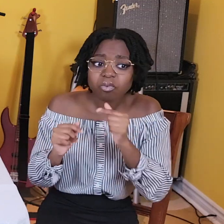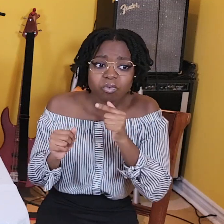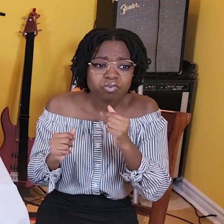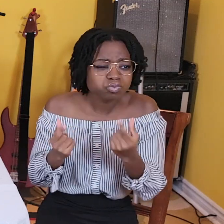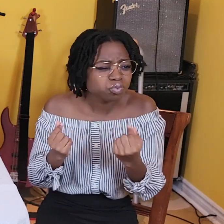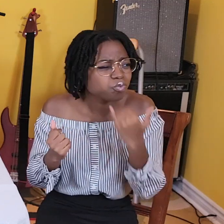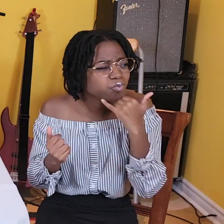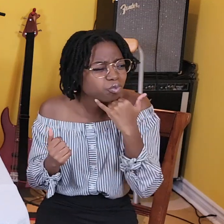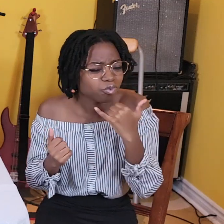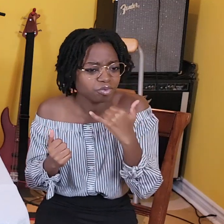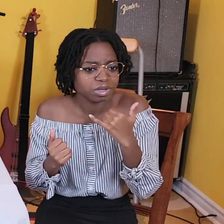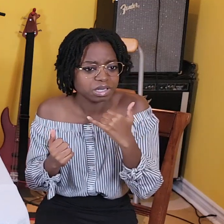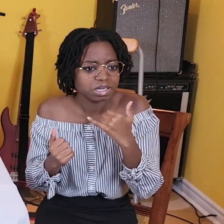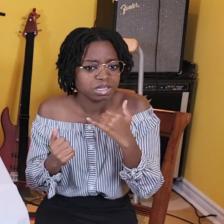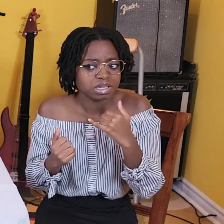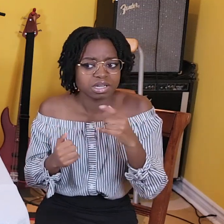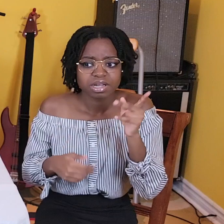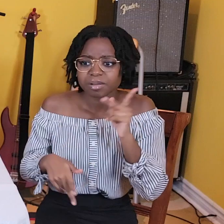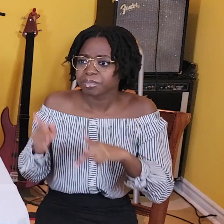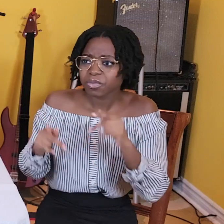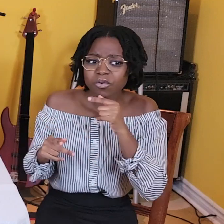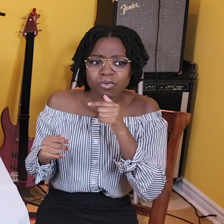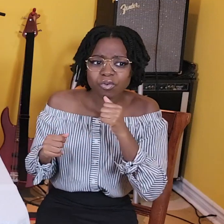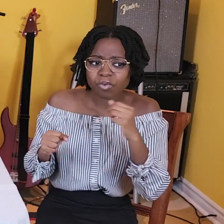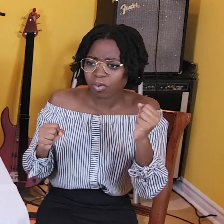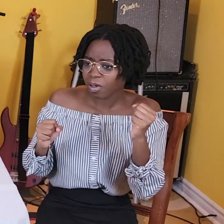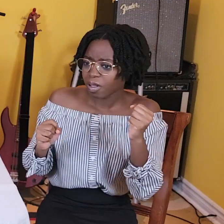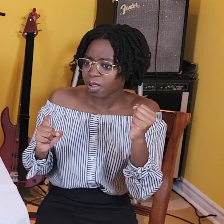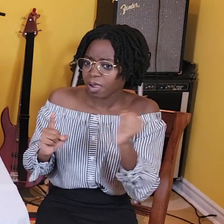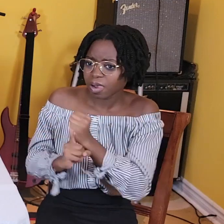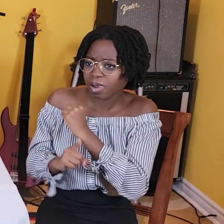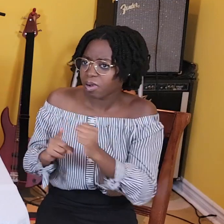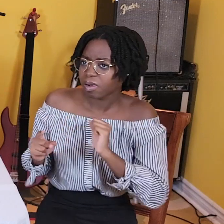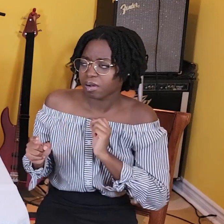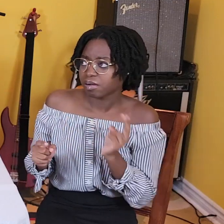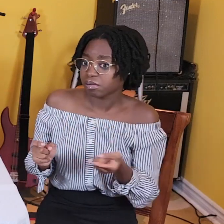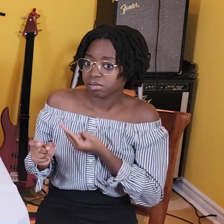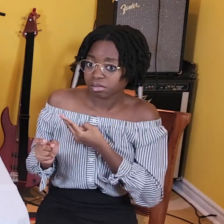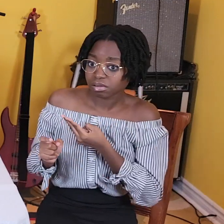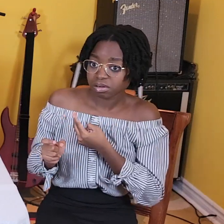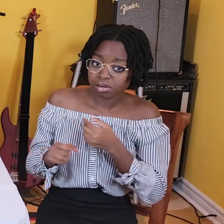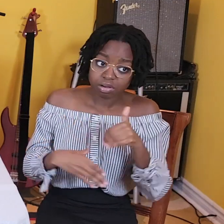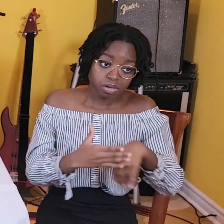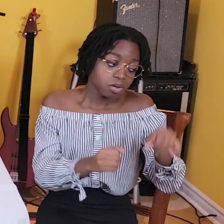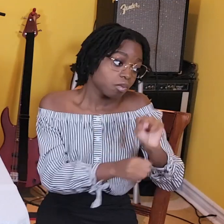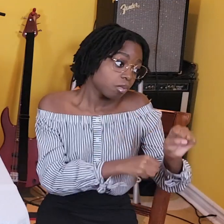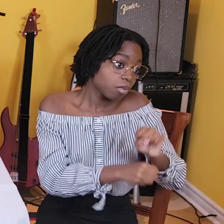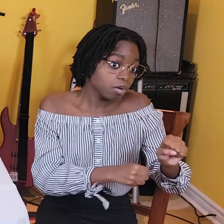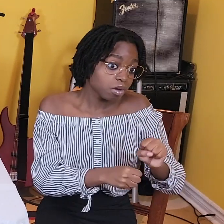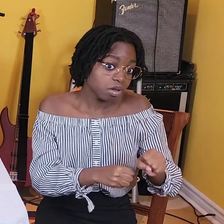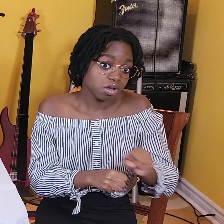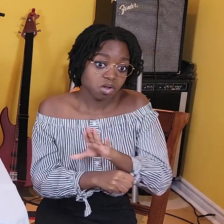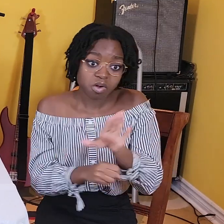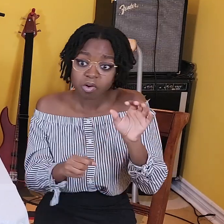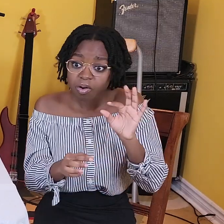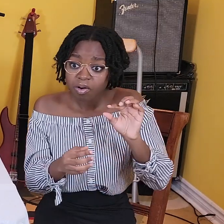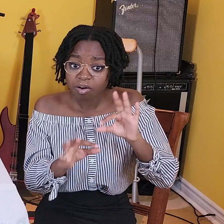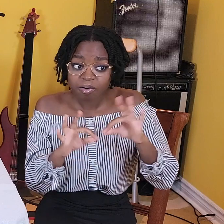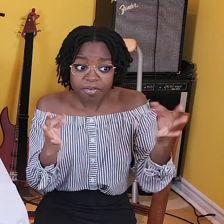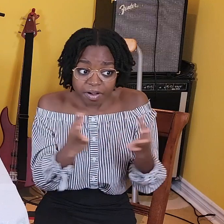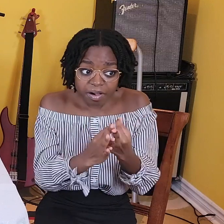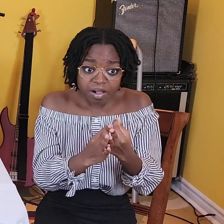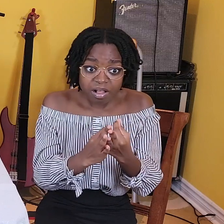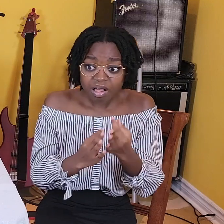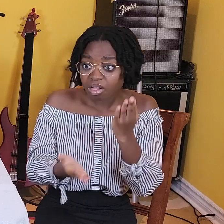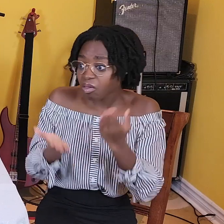for those who have abused us, maybe on the job, maybe in your own family, maybe in the church, whatever